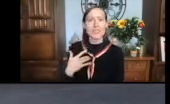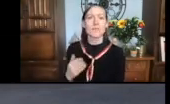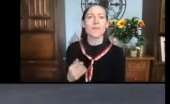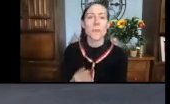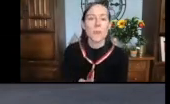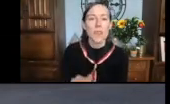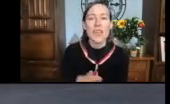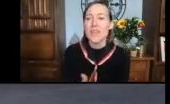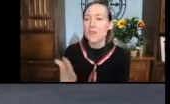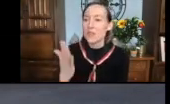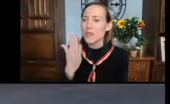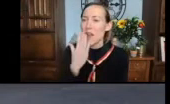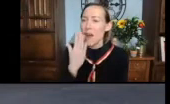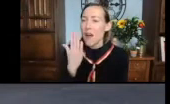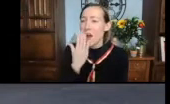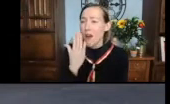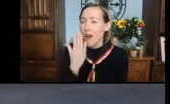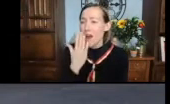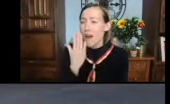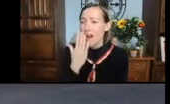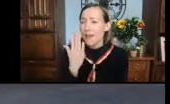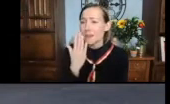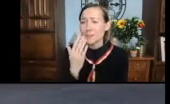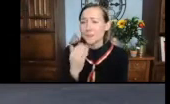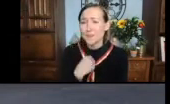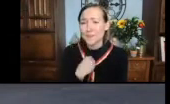Feelings. The first one.